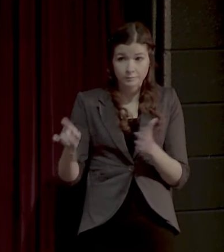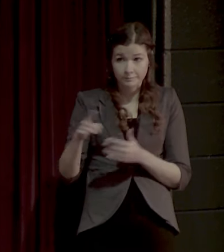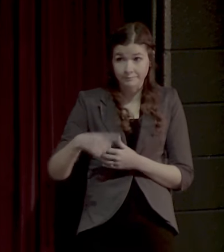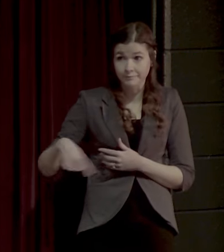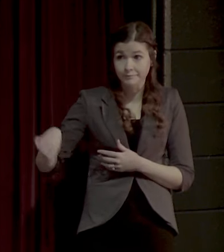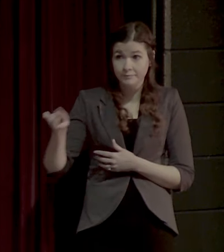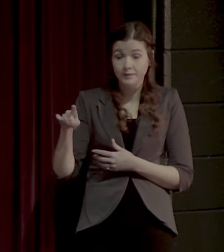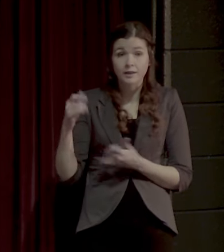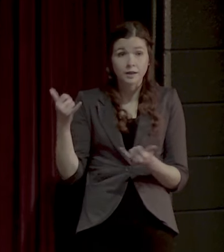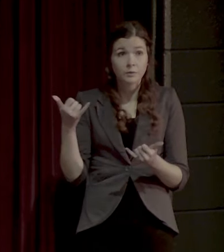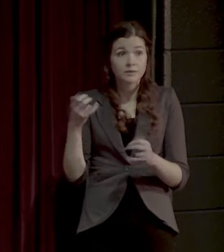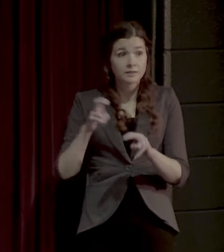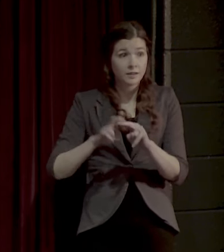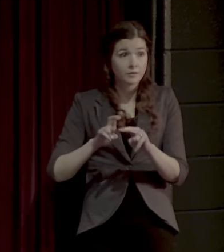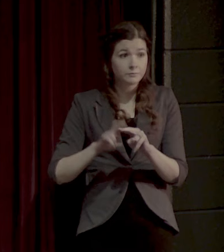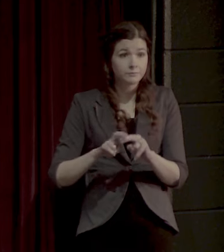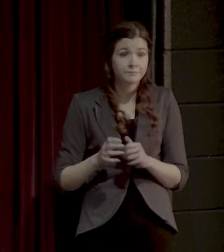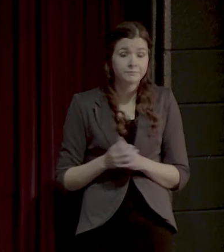You may now be seated.